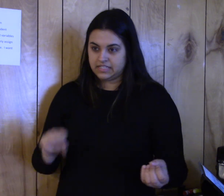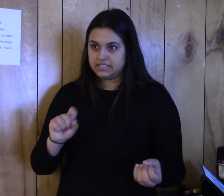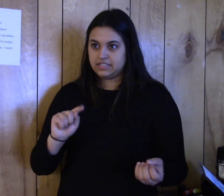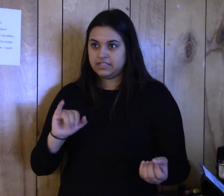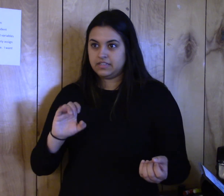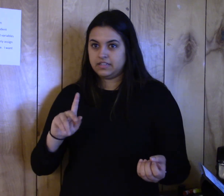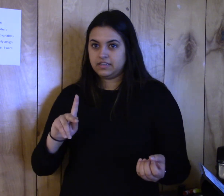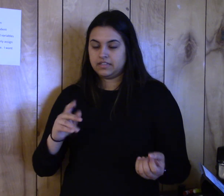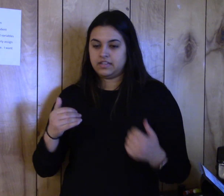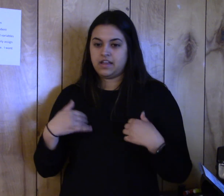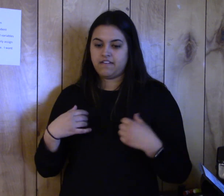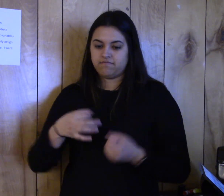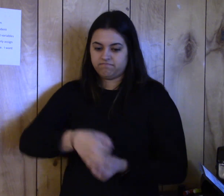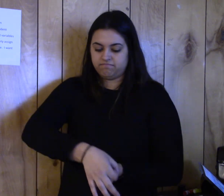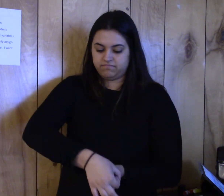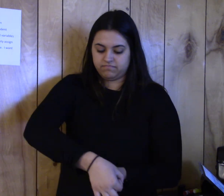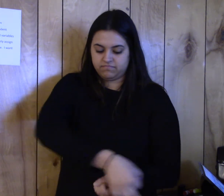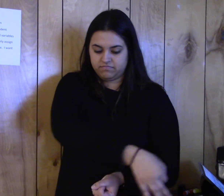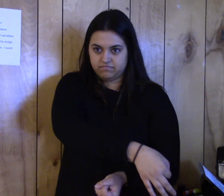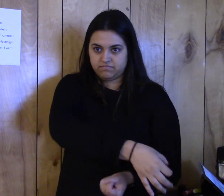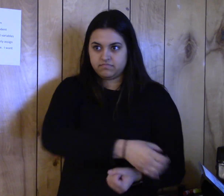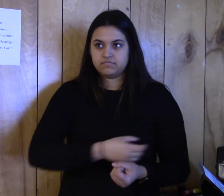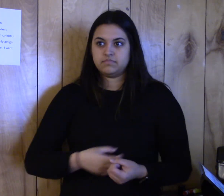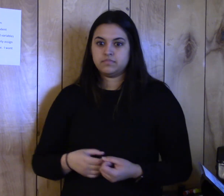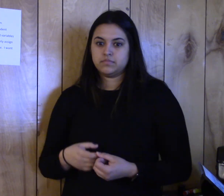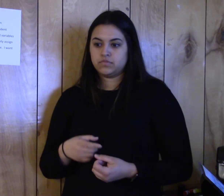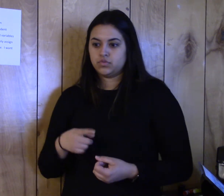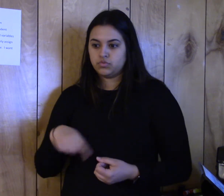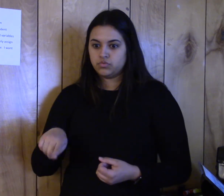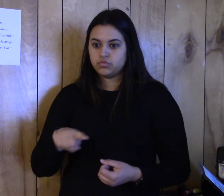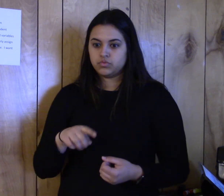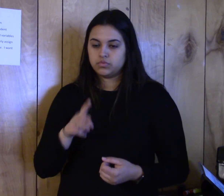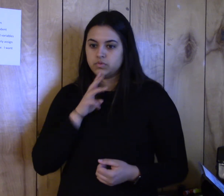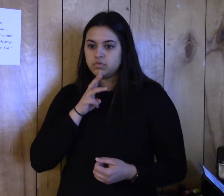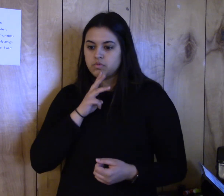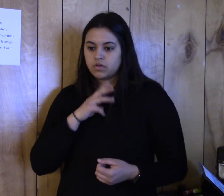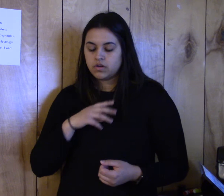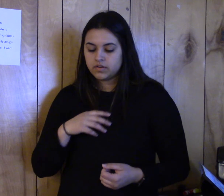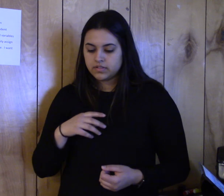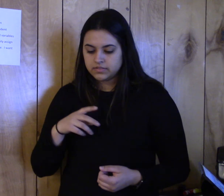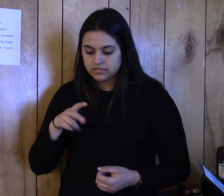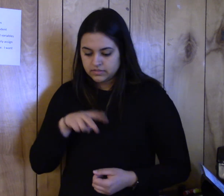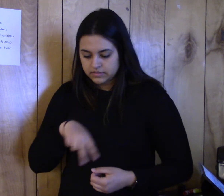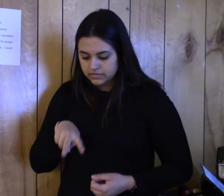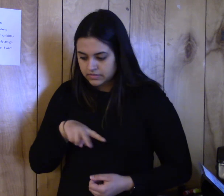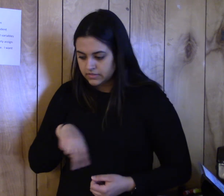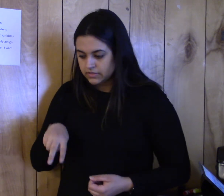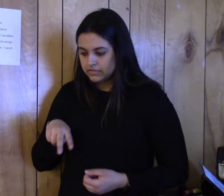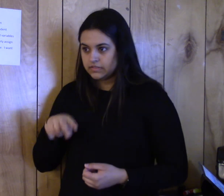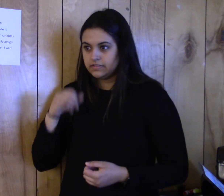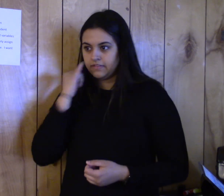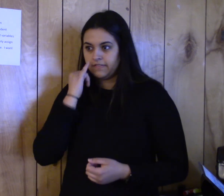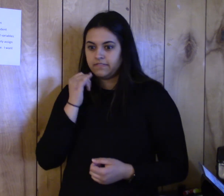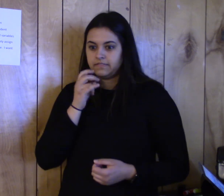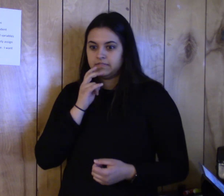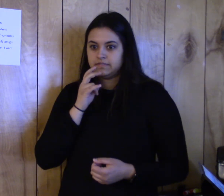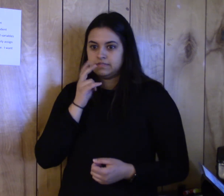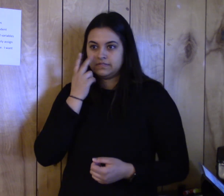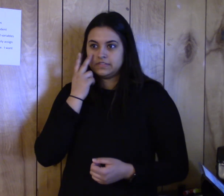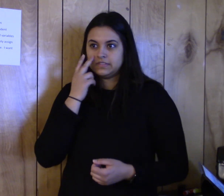of it and go wade around in swampy water, and when you think you see a frog, with a stick, you gig